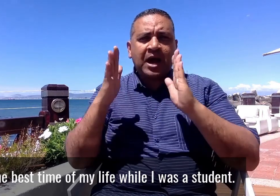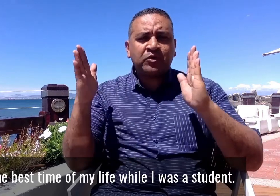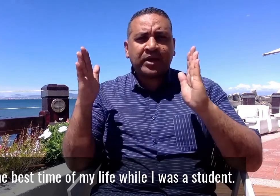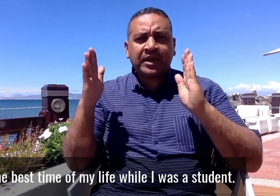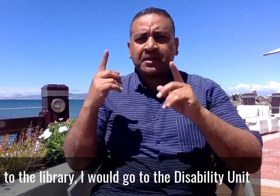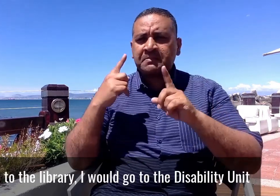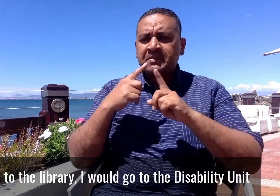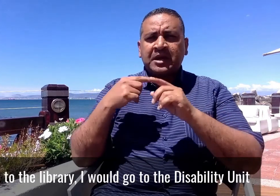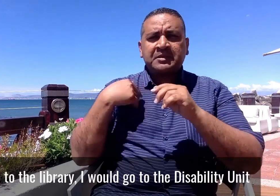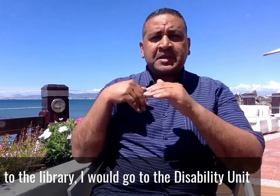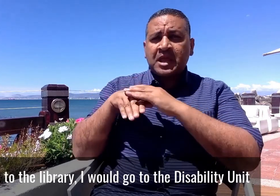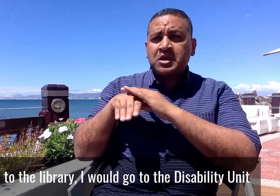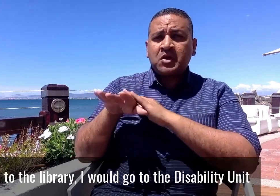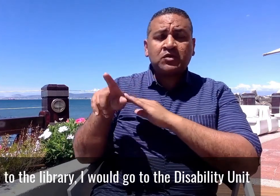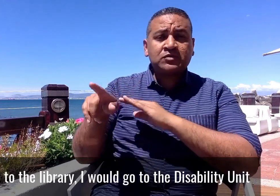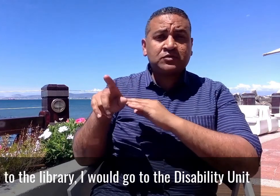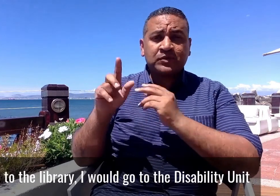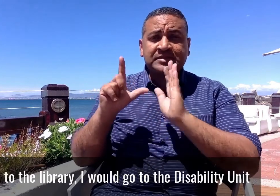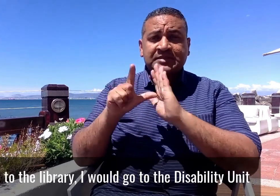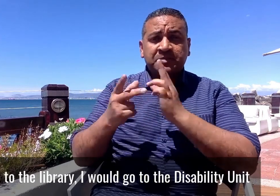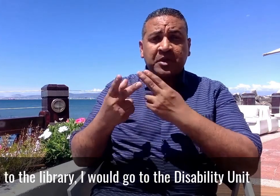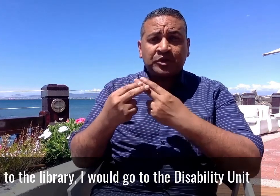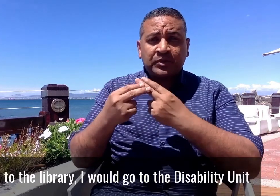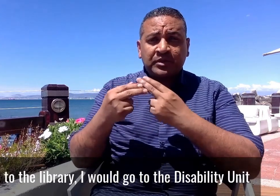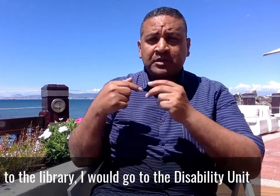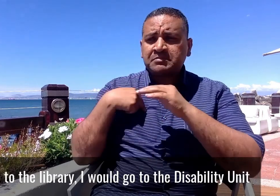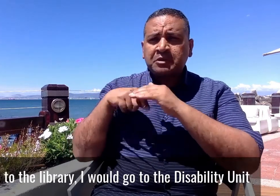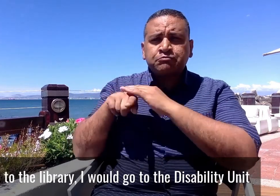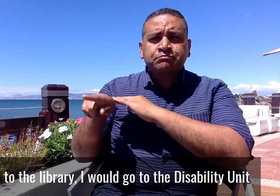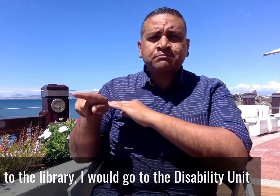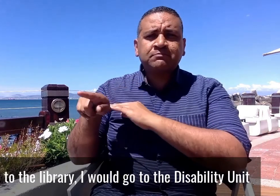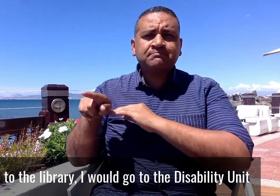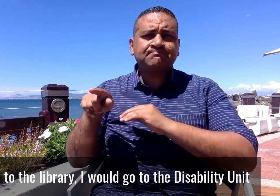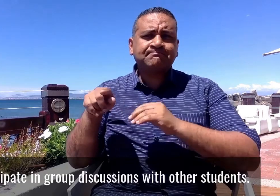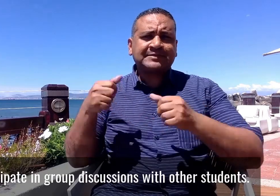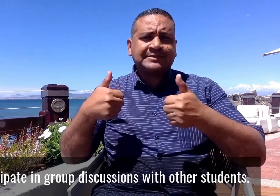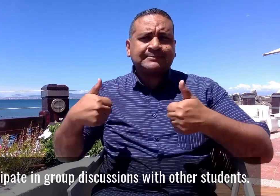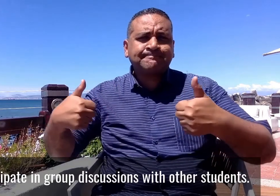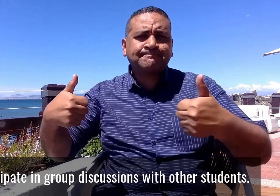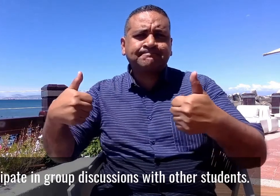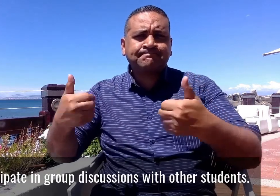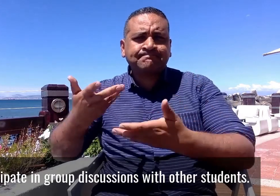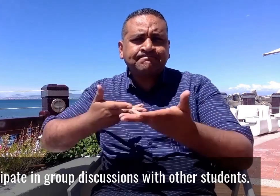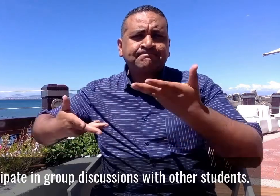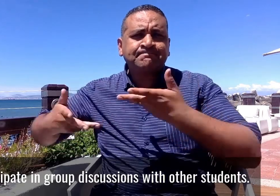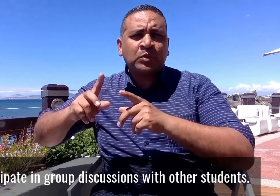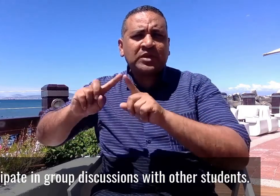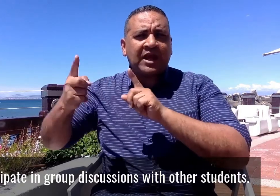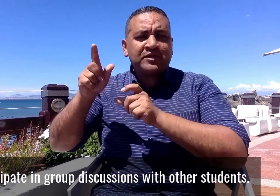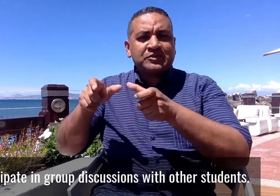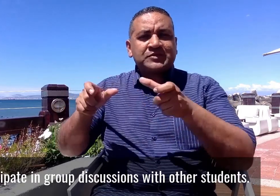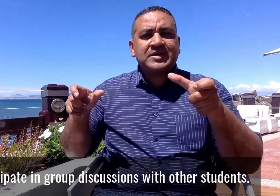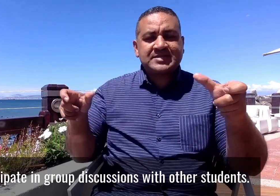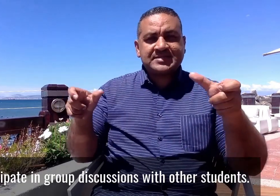student, I would go to the library, I would go to the disability unit and participate in group discussions with other